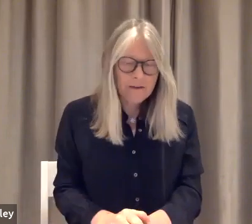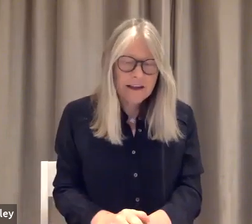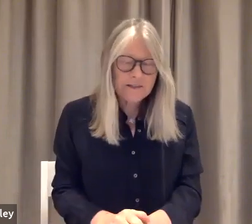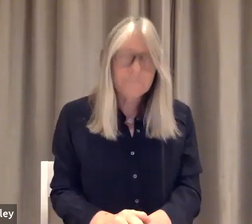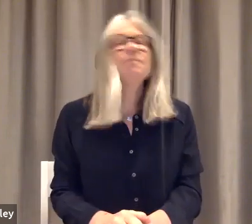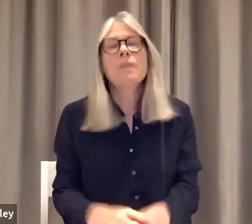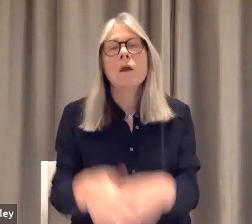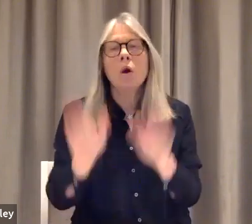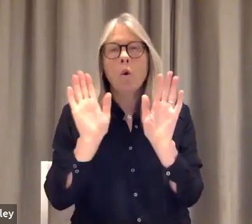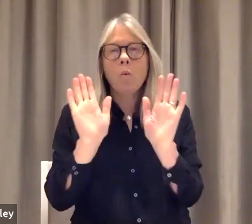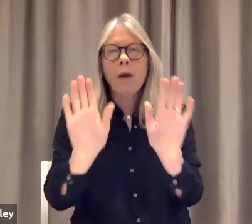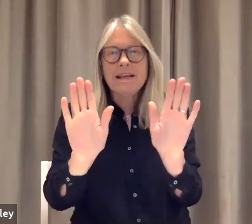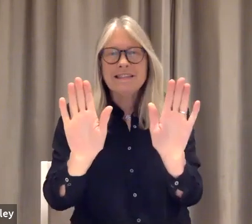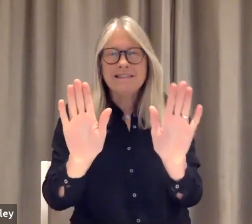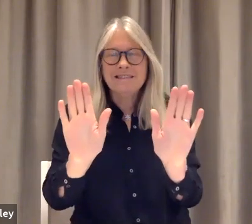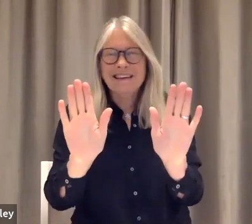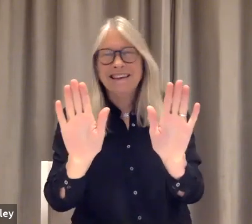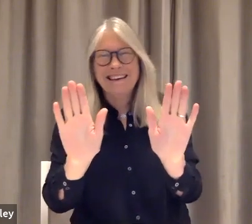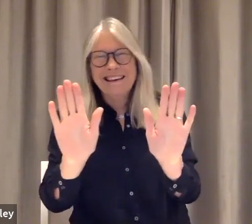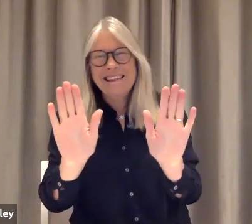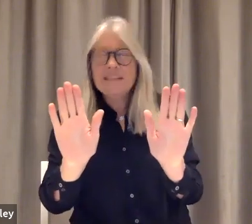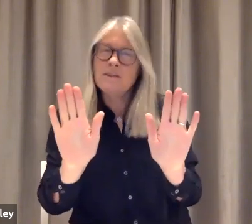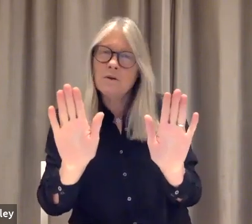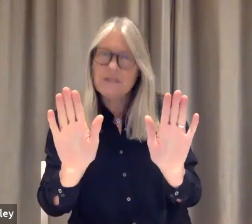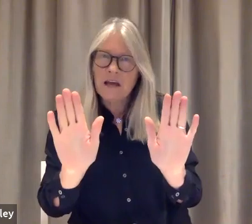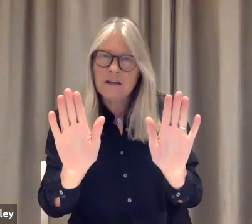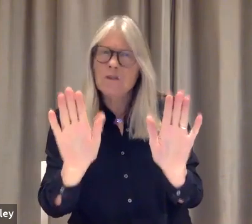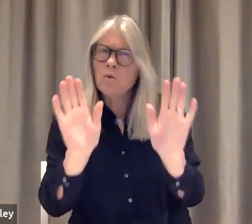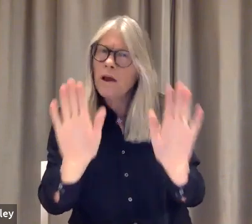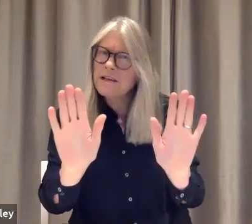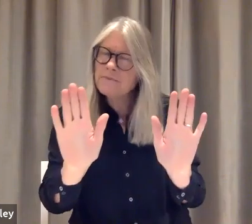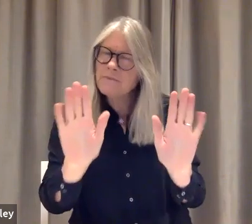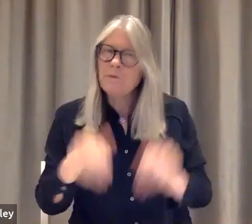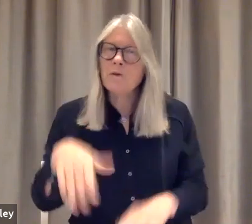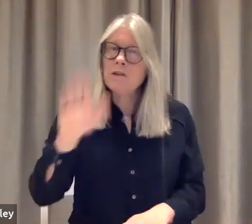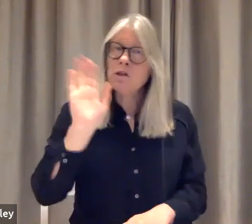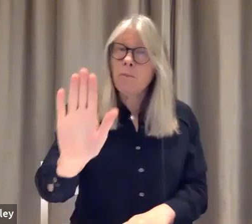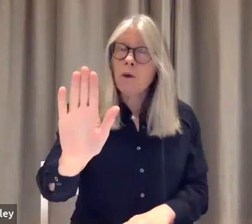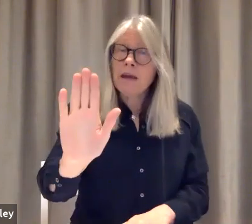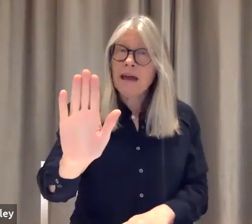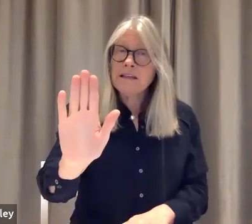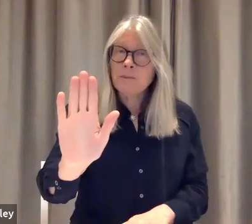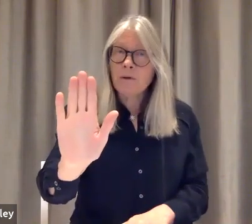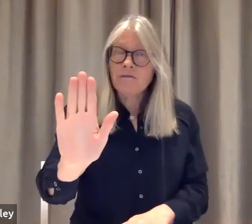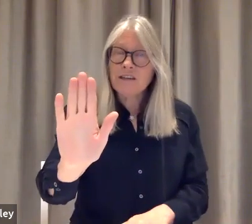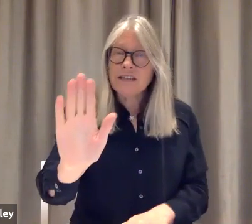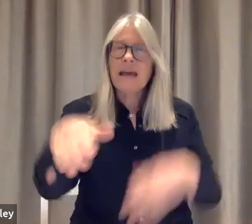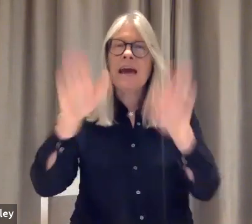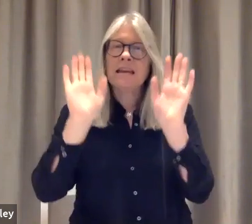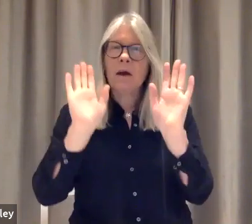Great. Wait. It's a difficult sign, to wait. So we've got stop, one hand, a bit more emphatic, and now